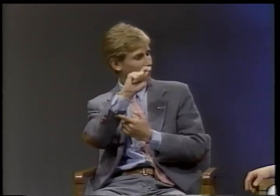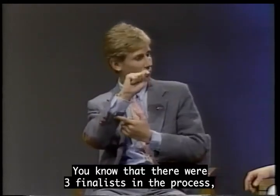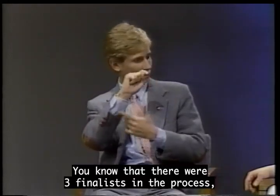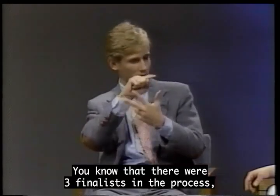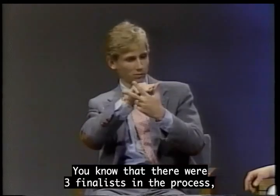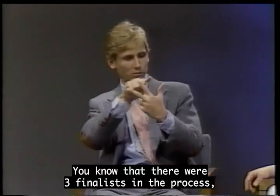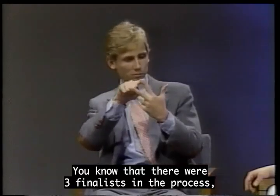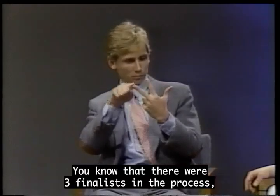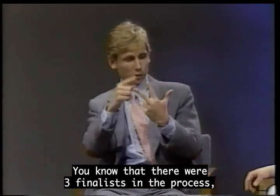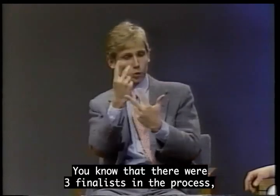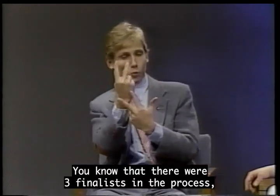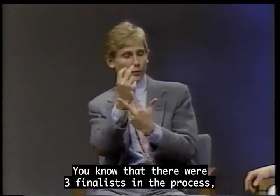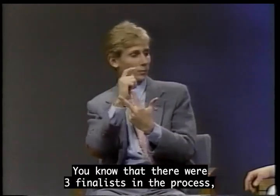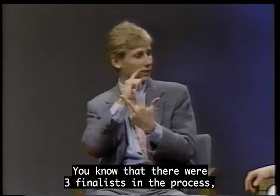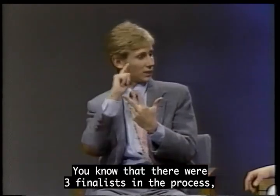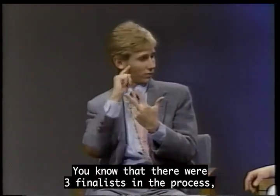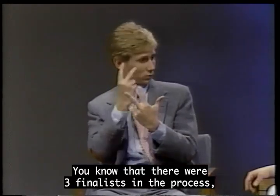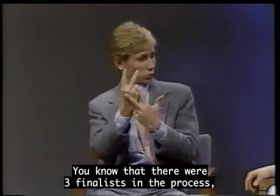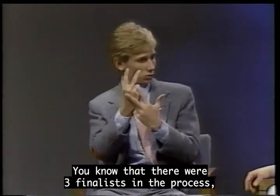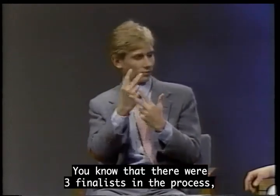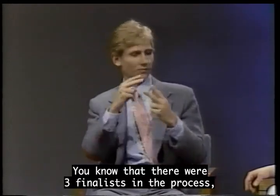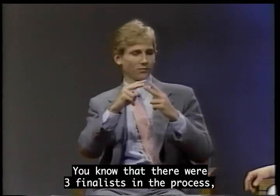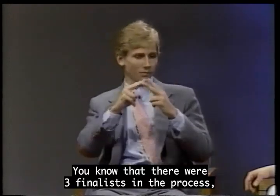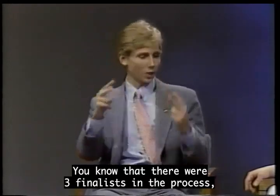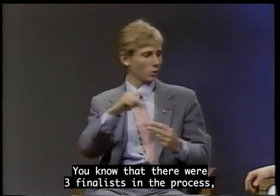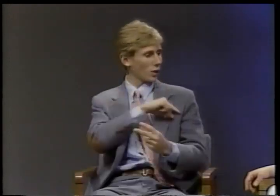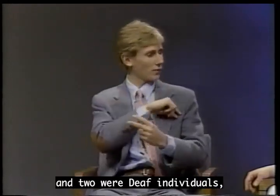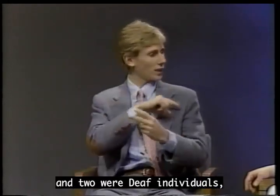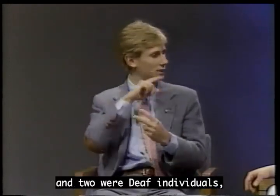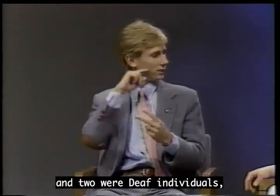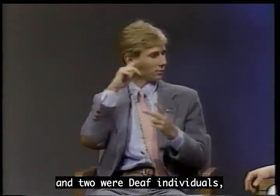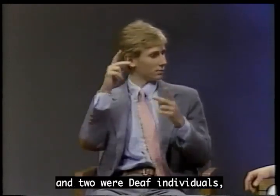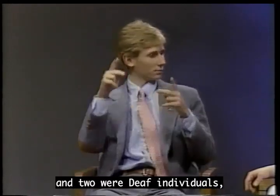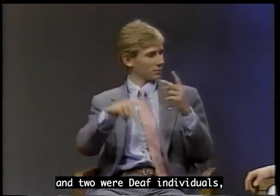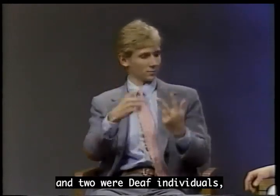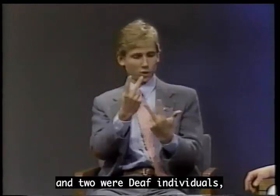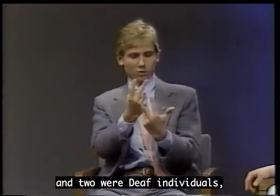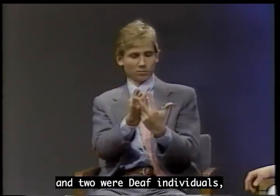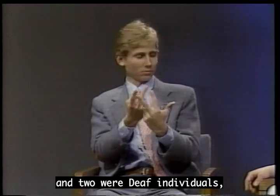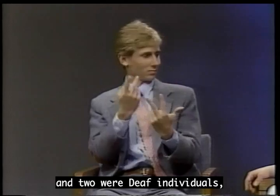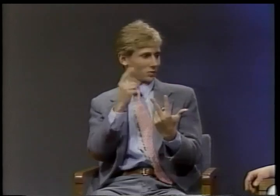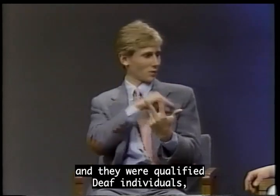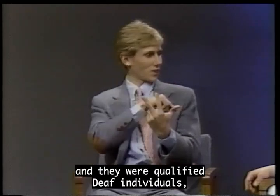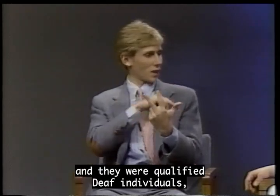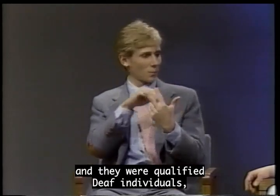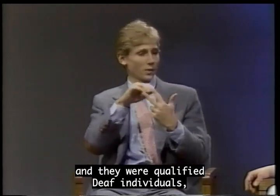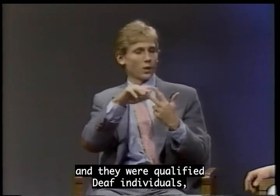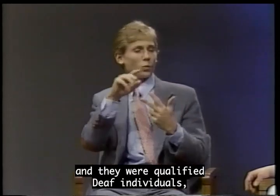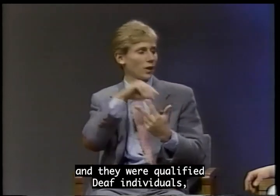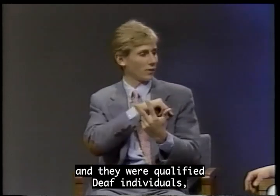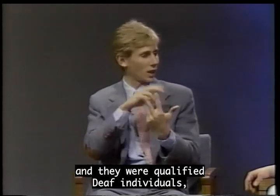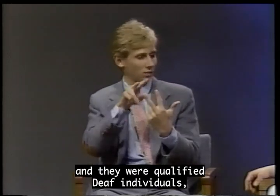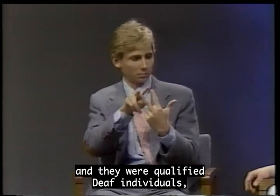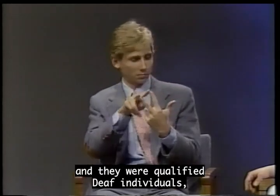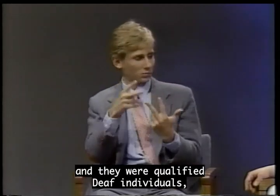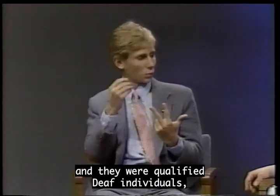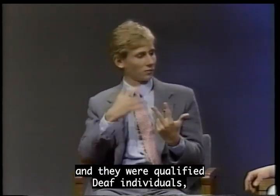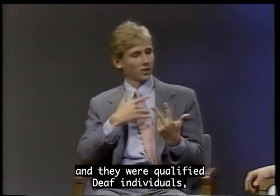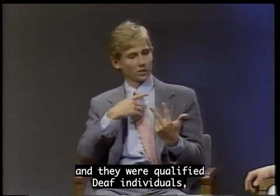You know that there were three finalists in the process, and two were deaf individuals, and they were qualified deaf individuals.